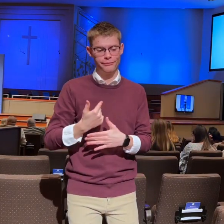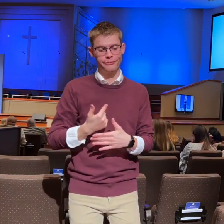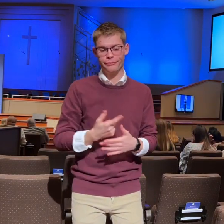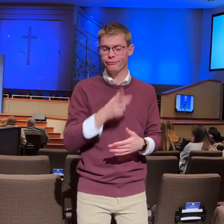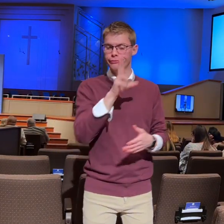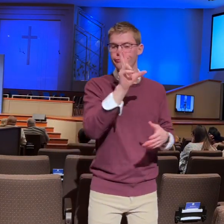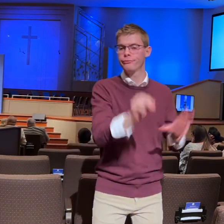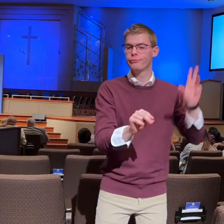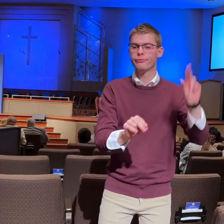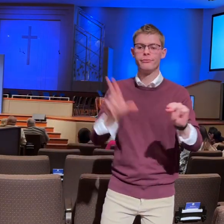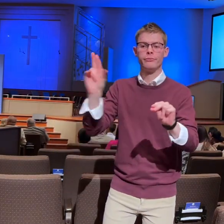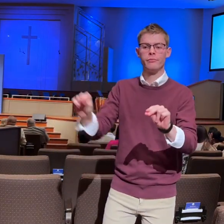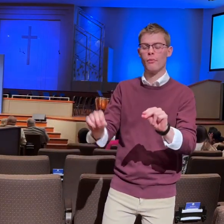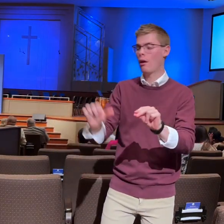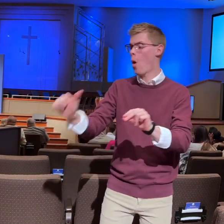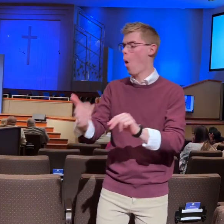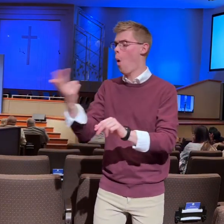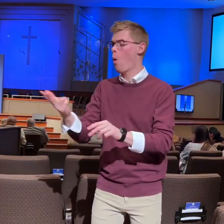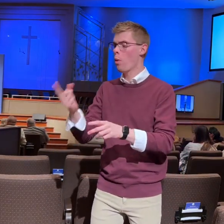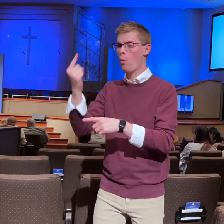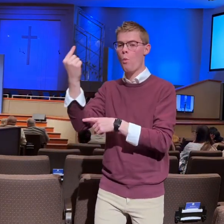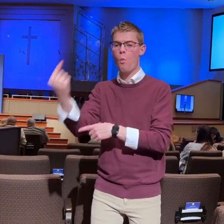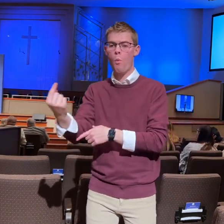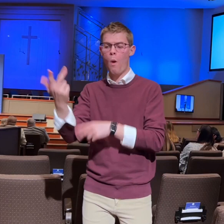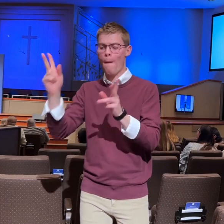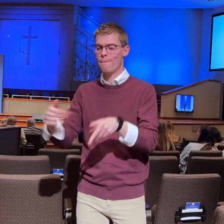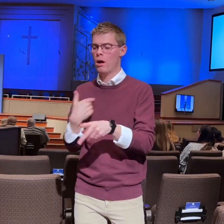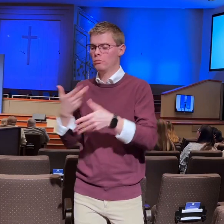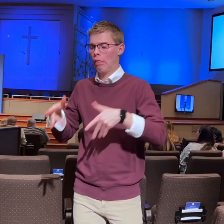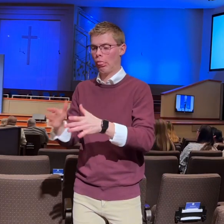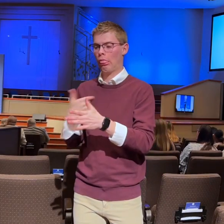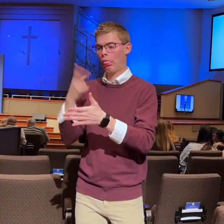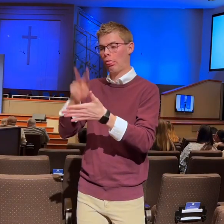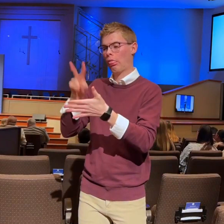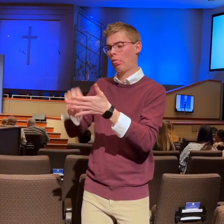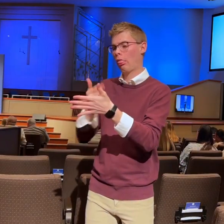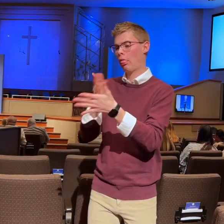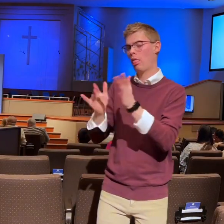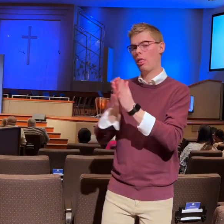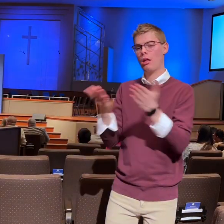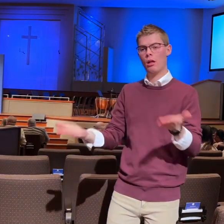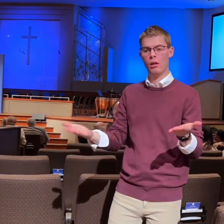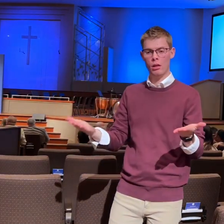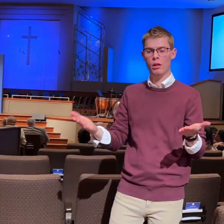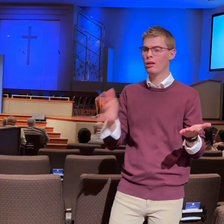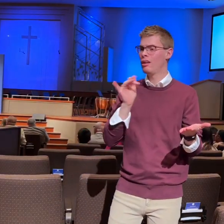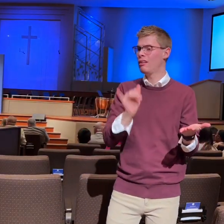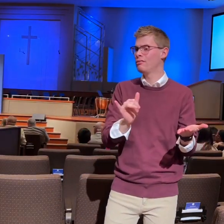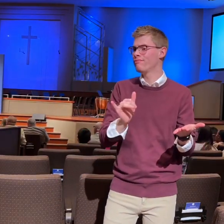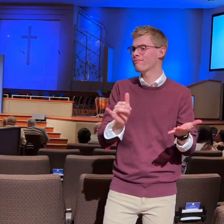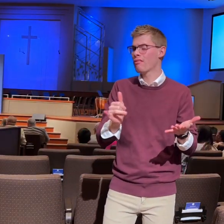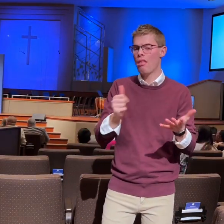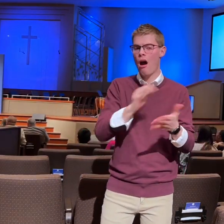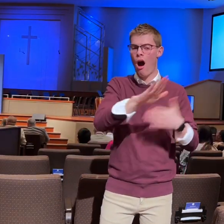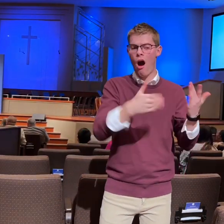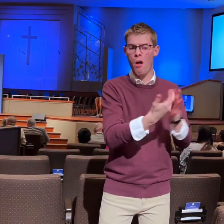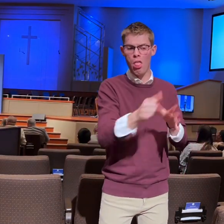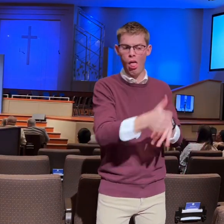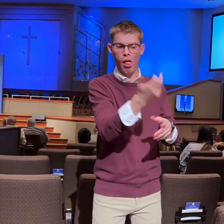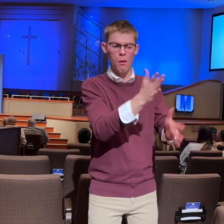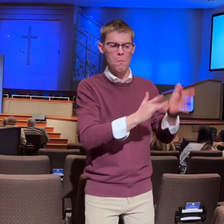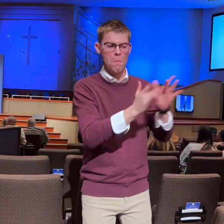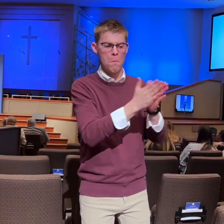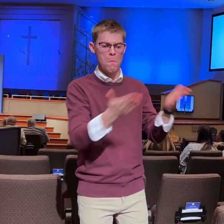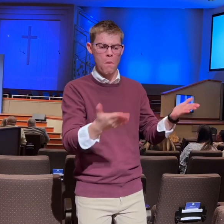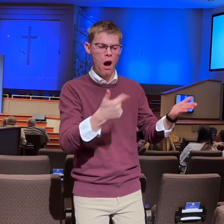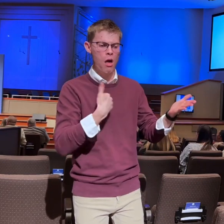there are not more copies of certain texts and so forth. And it's literally because of the Dark Ages and the destruction of the Word